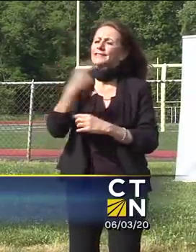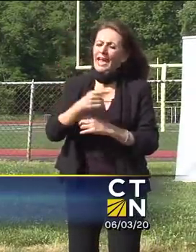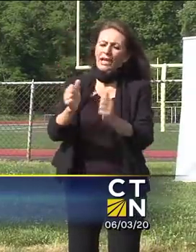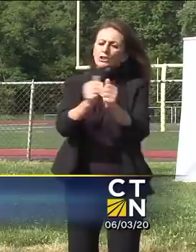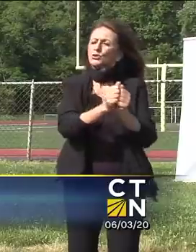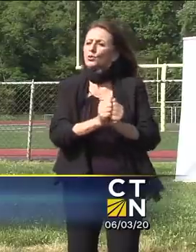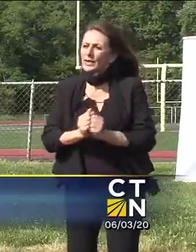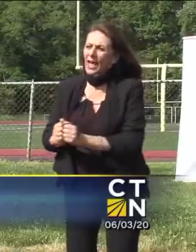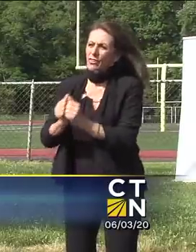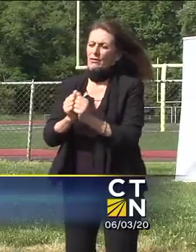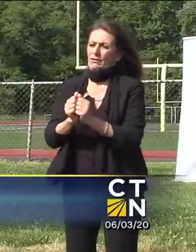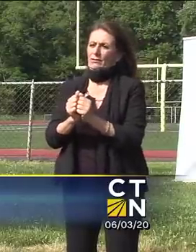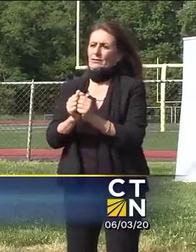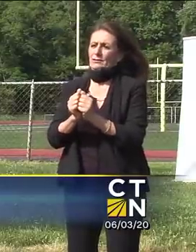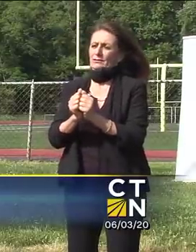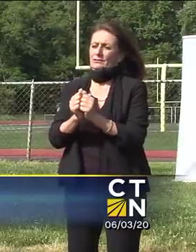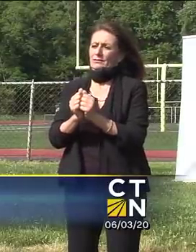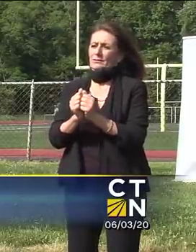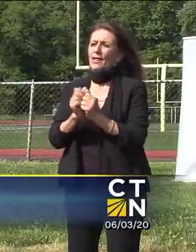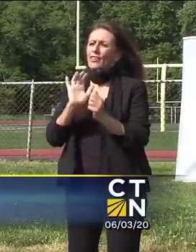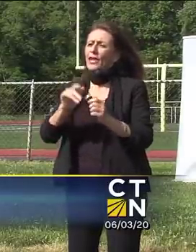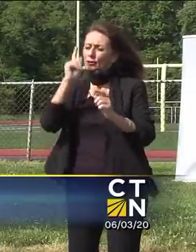being on together since kindergarten.